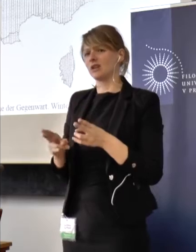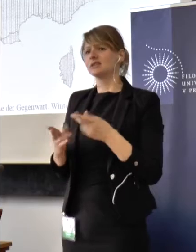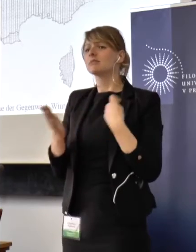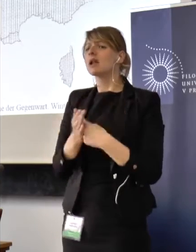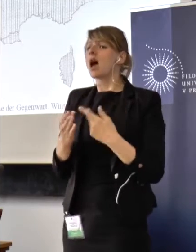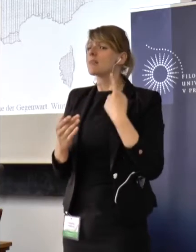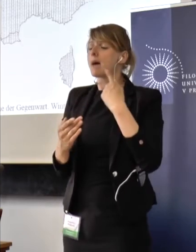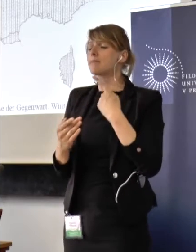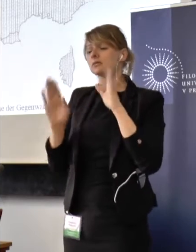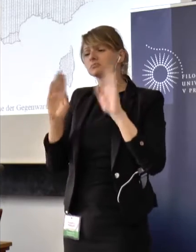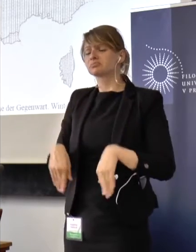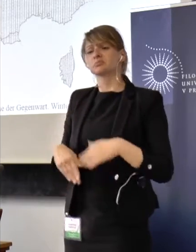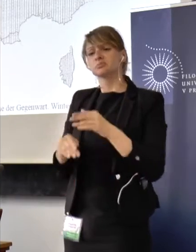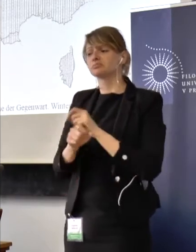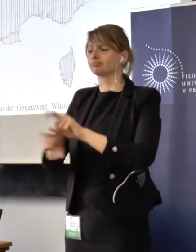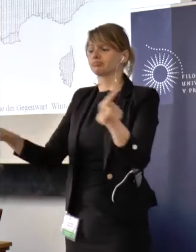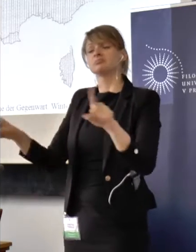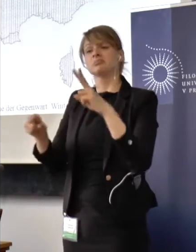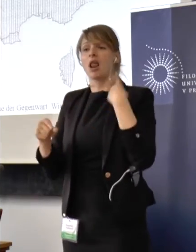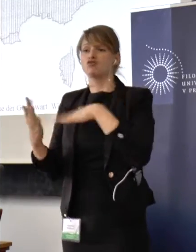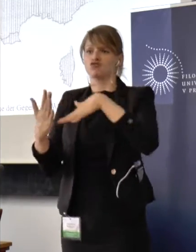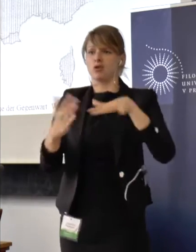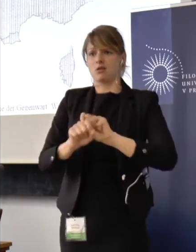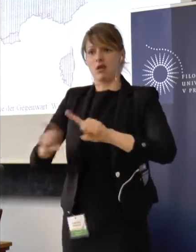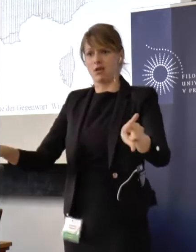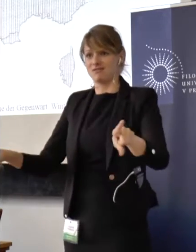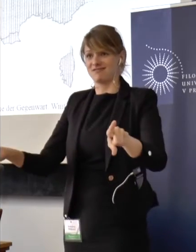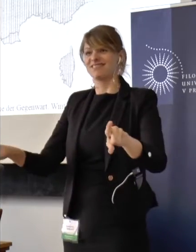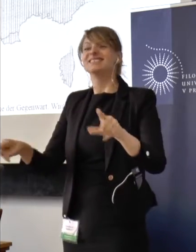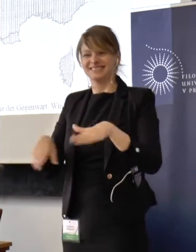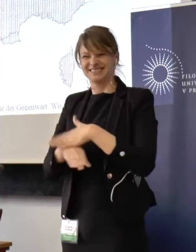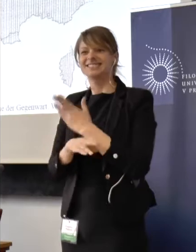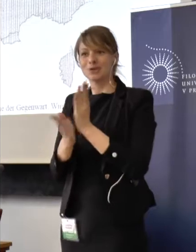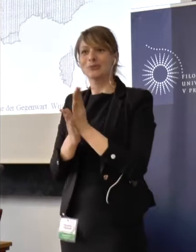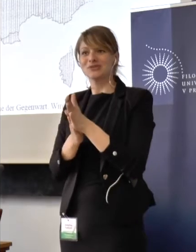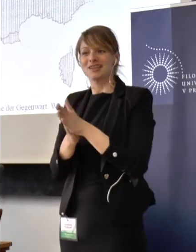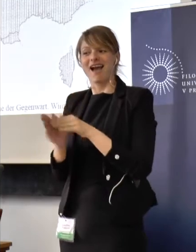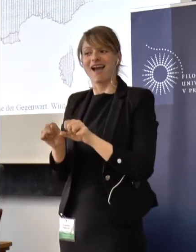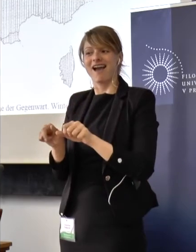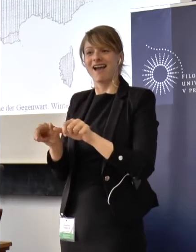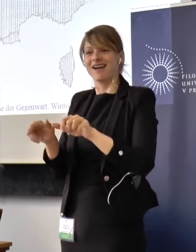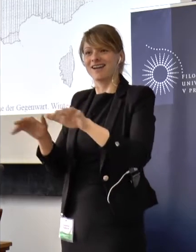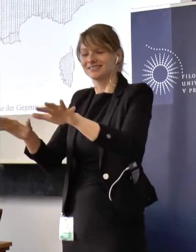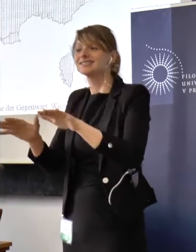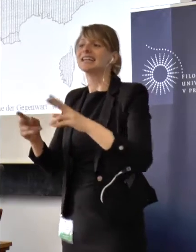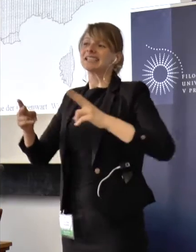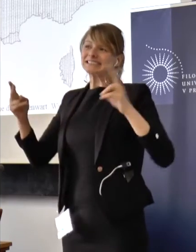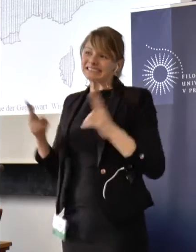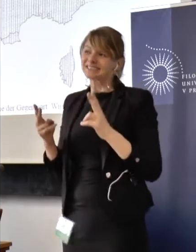I think the most important thing in this kind of new European uniformity is